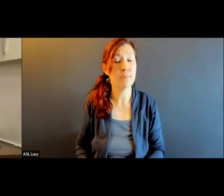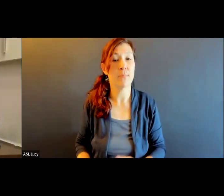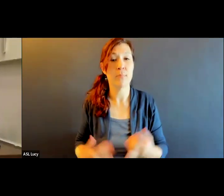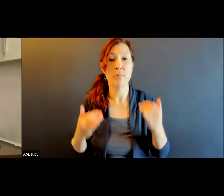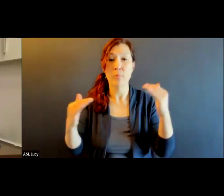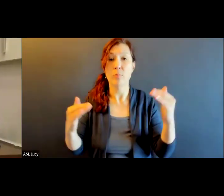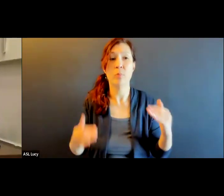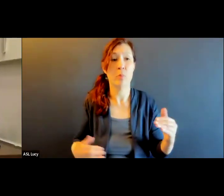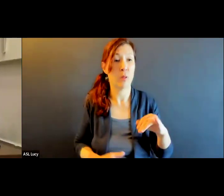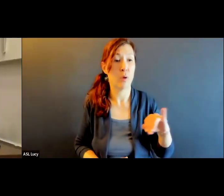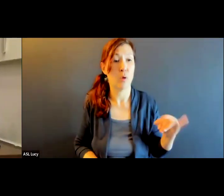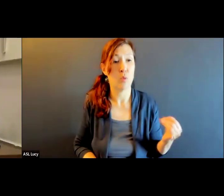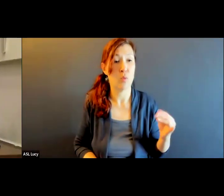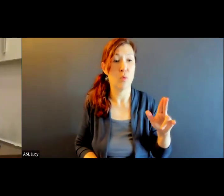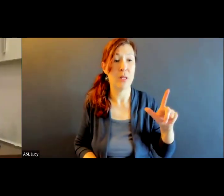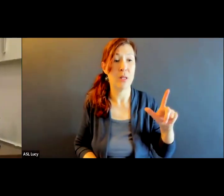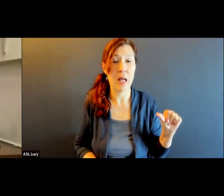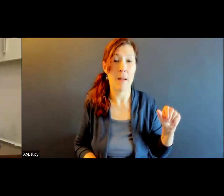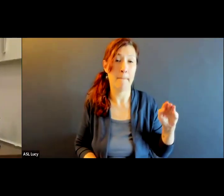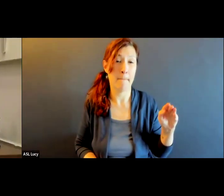is Julia Morales.